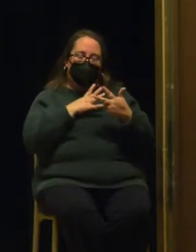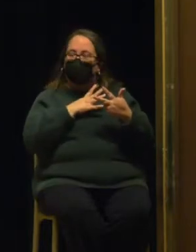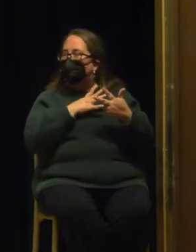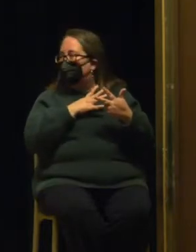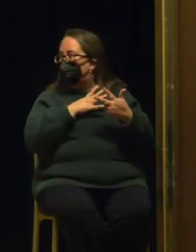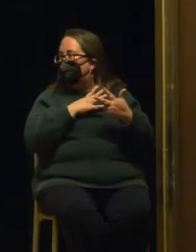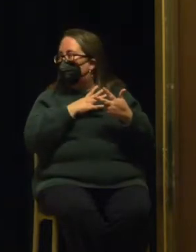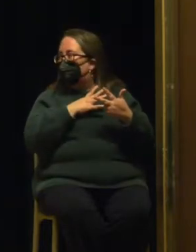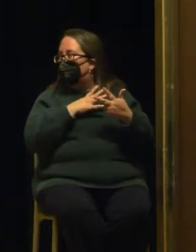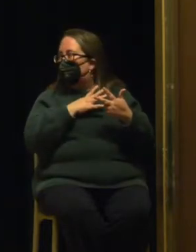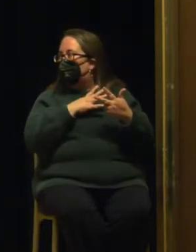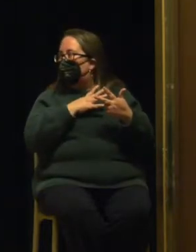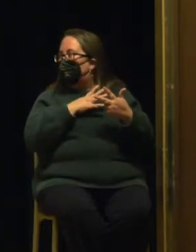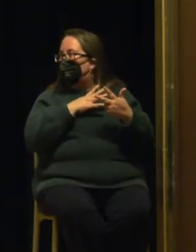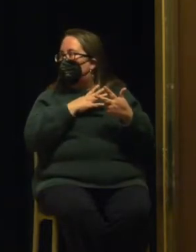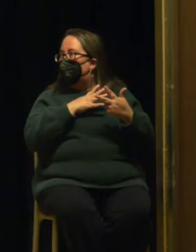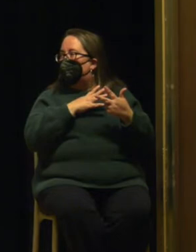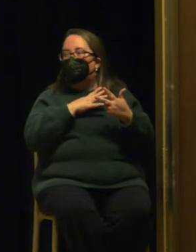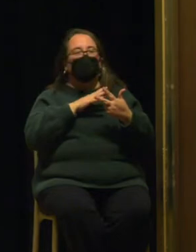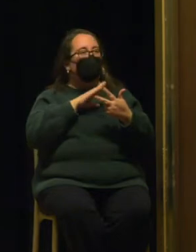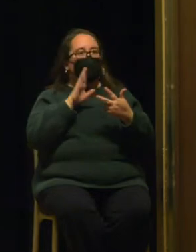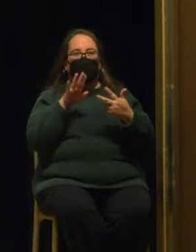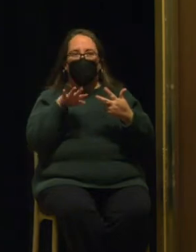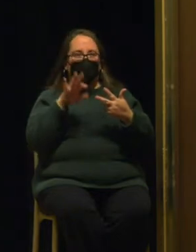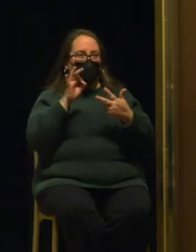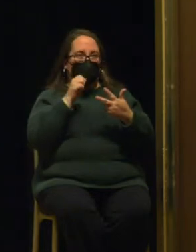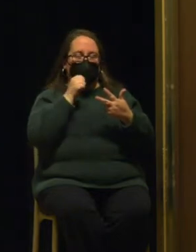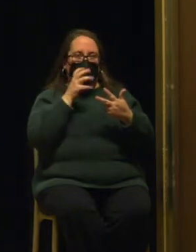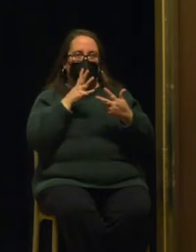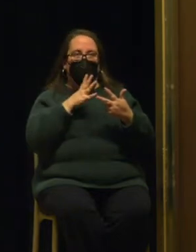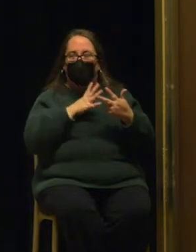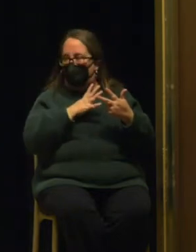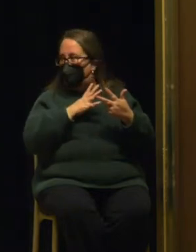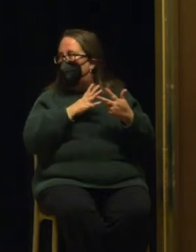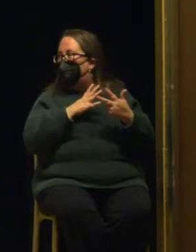I never came across a female that...